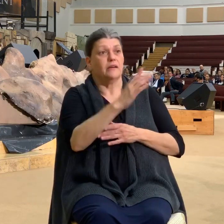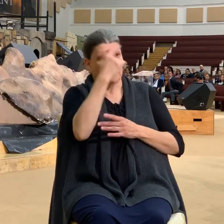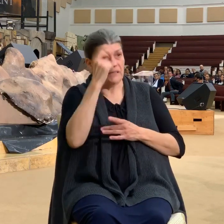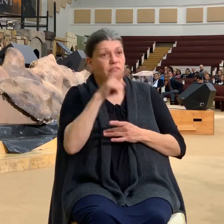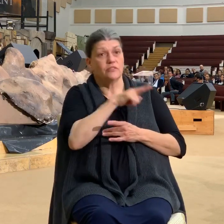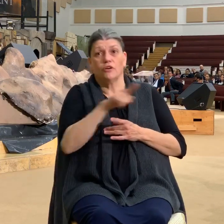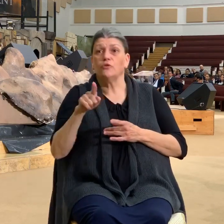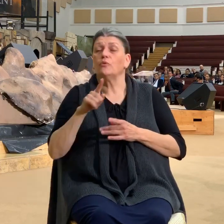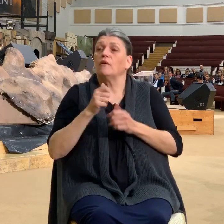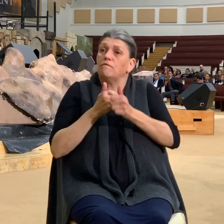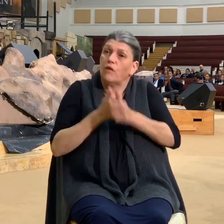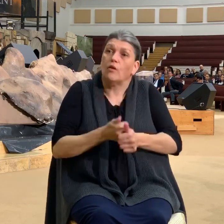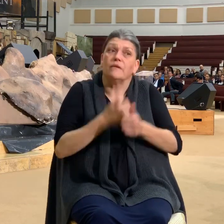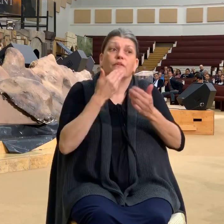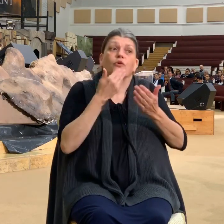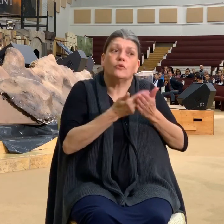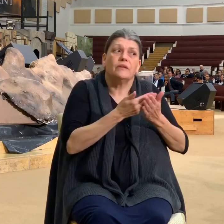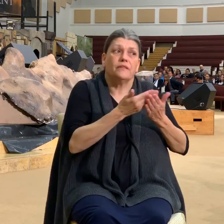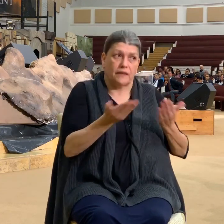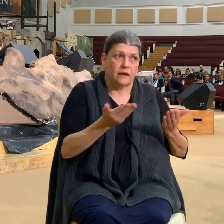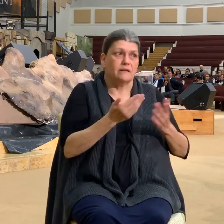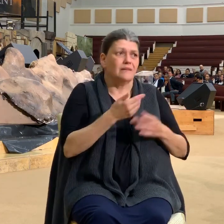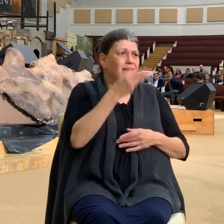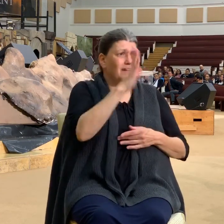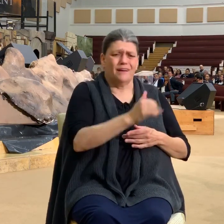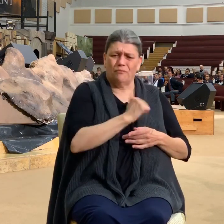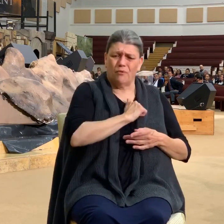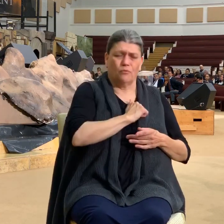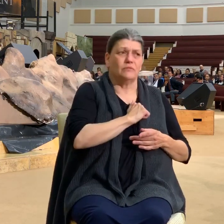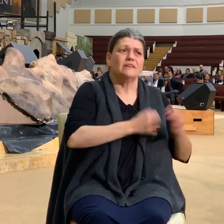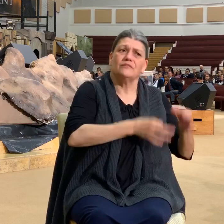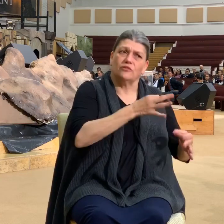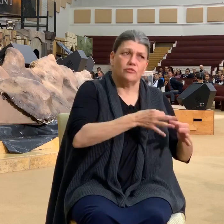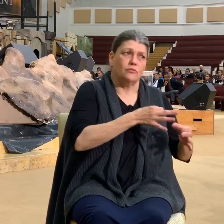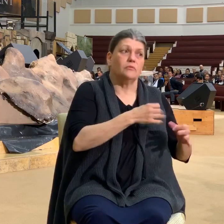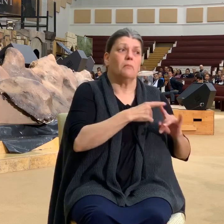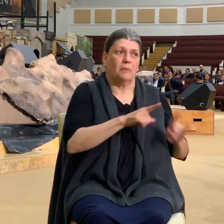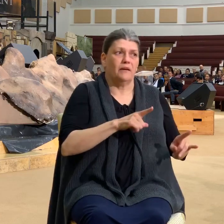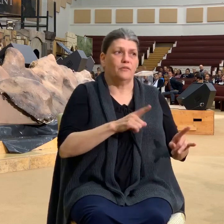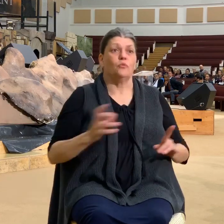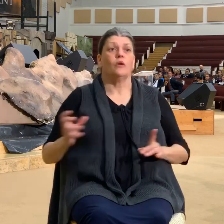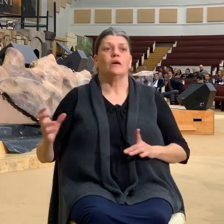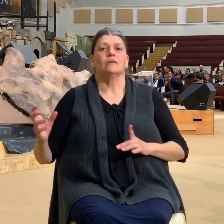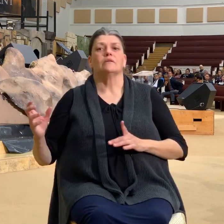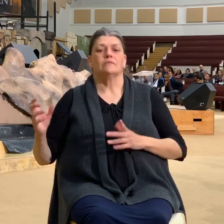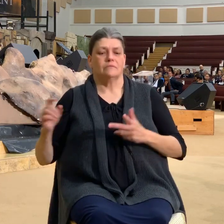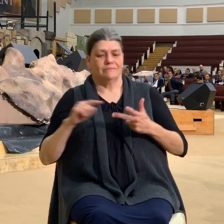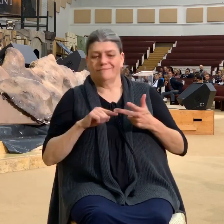thing that God's not going to judge you for, but you missed the perfect will of God.